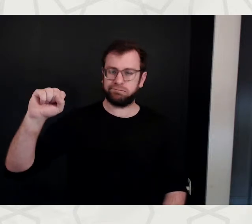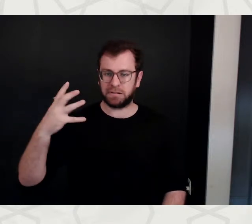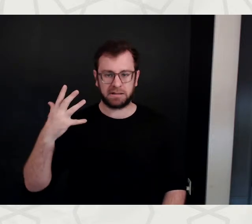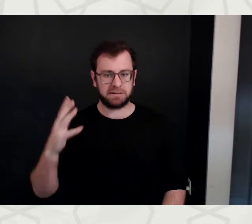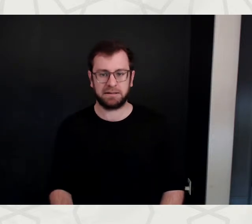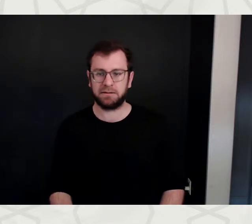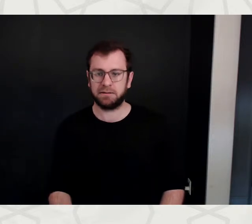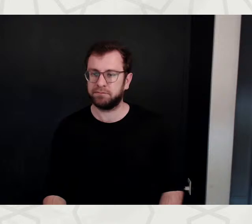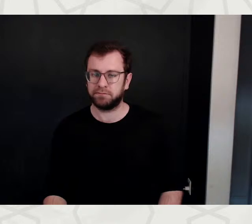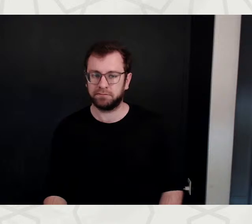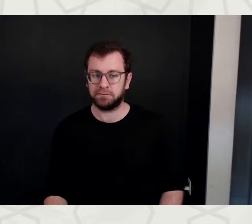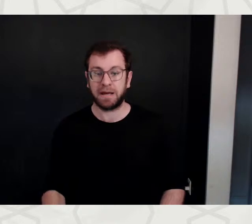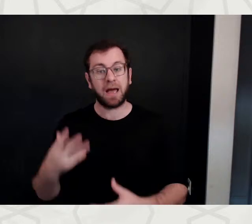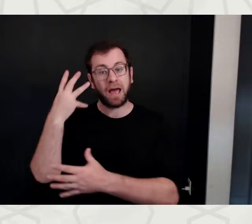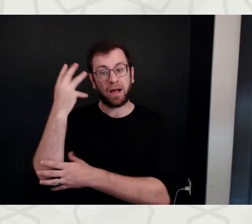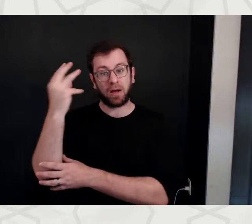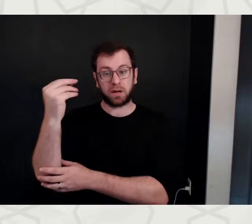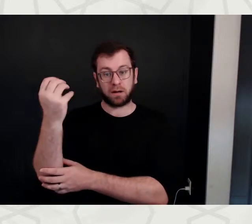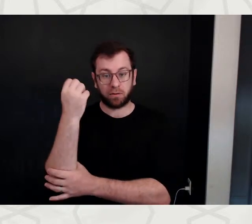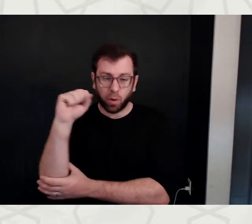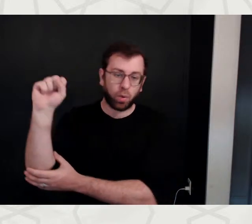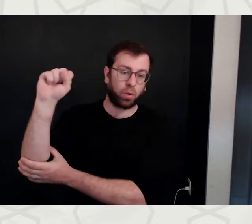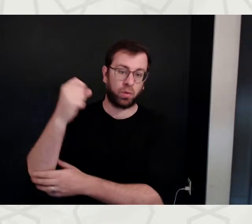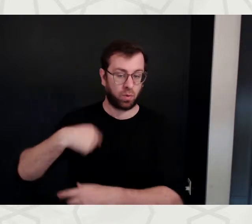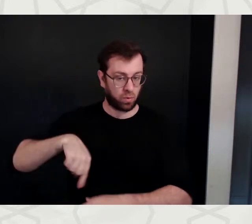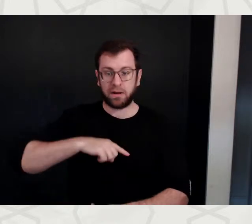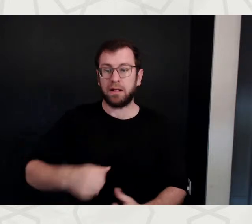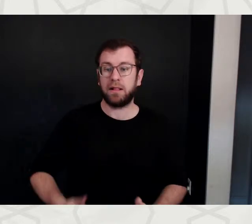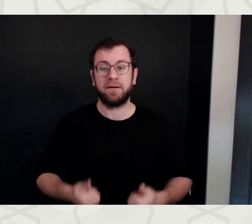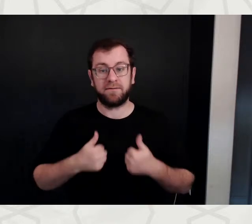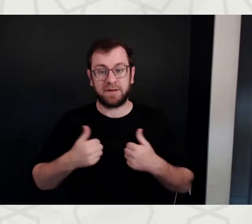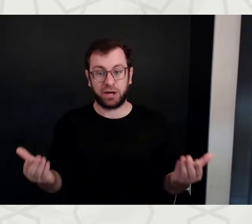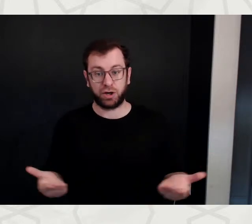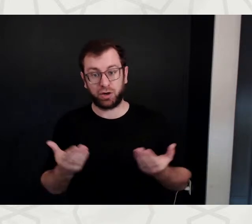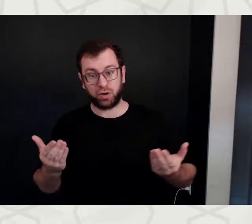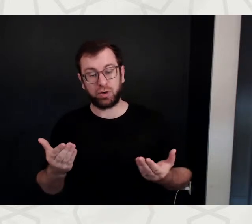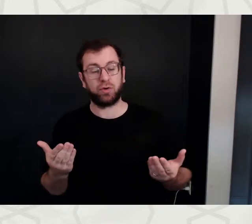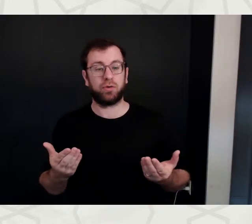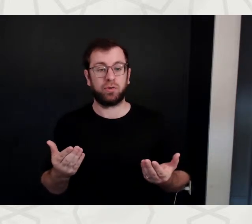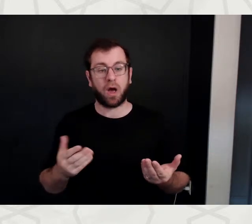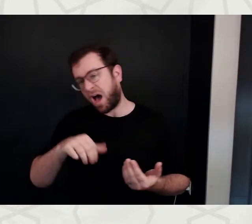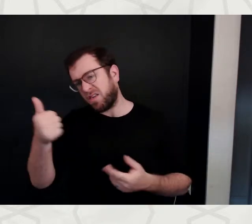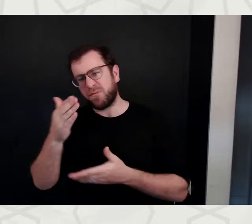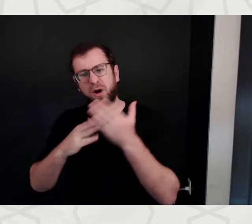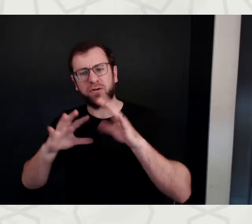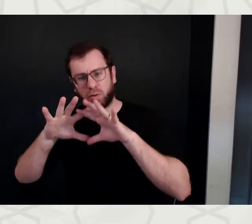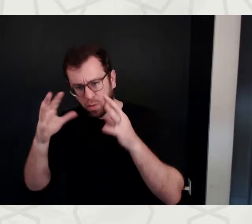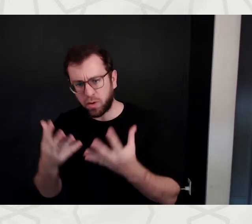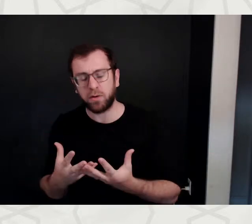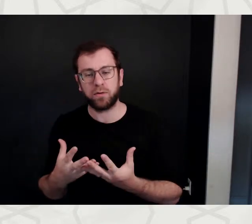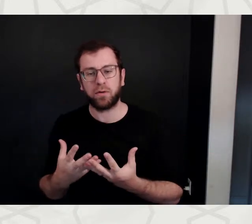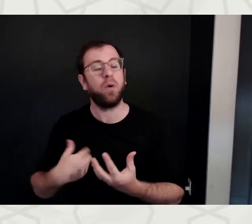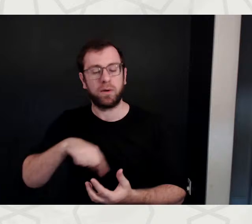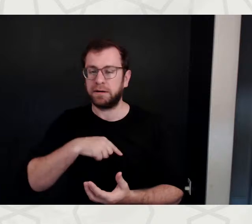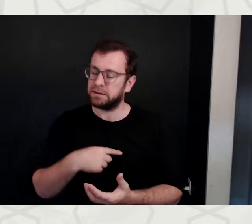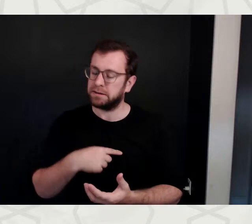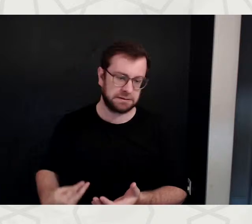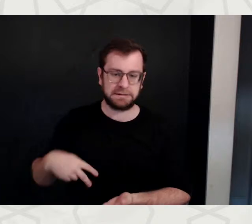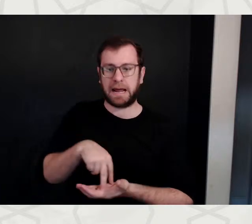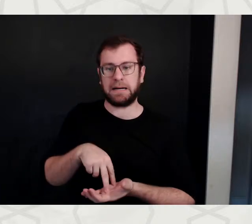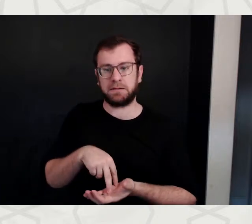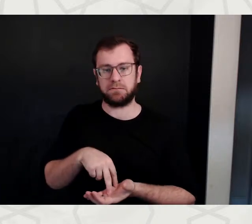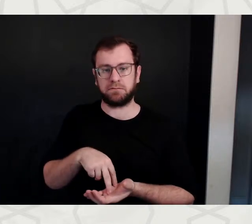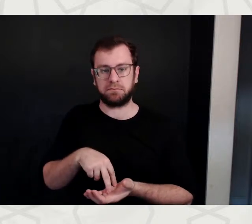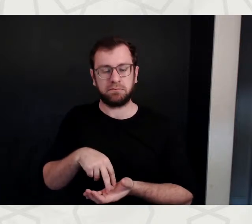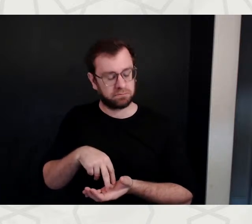Outside the colonies, where we are living here and other parts of the world, and you see it coming, we need to stand for